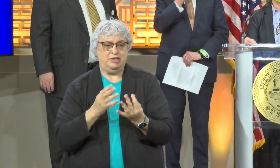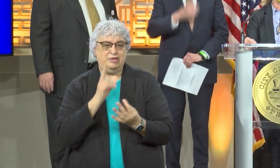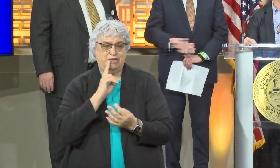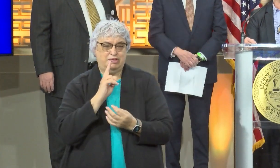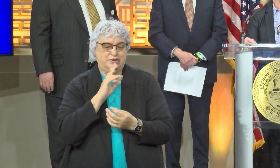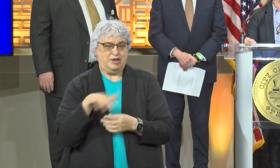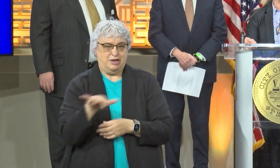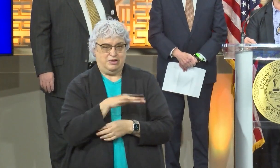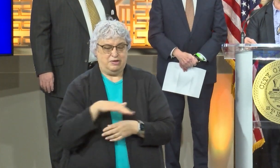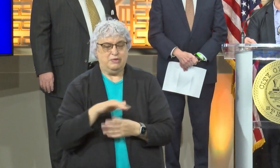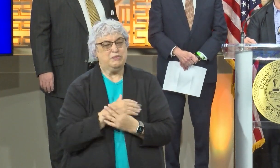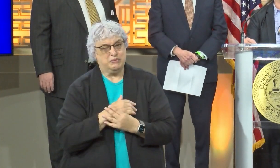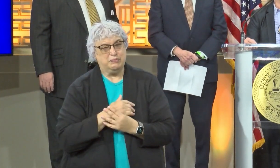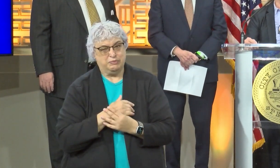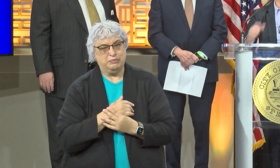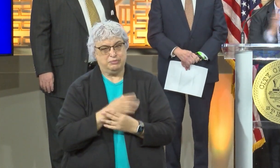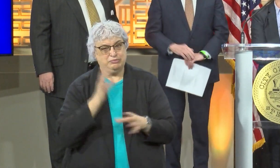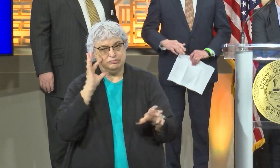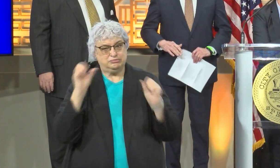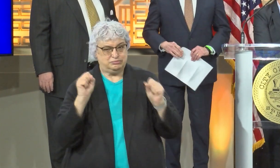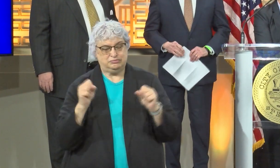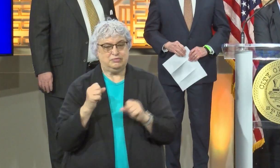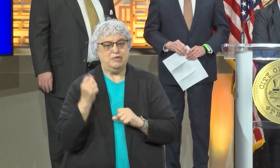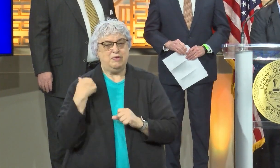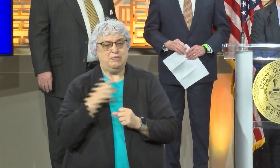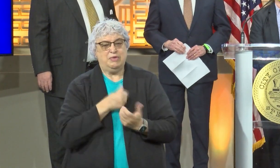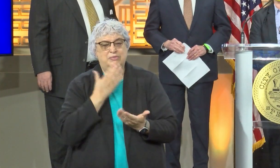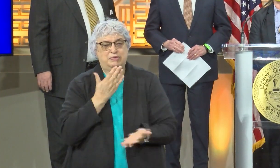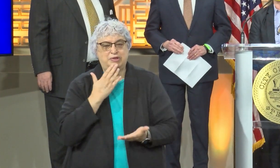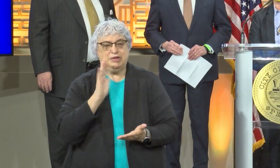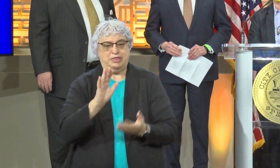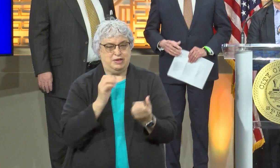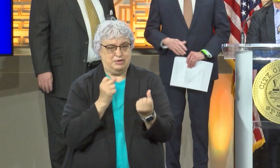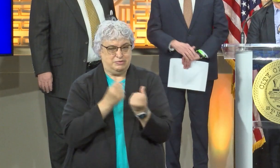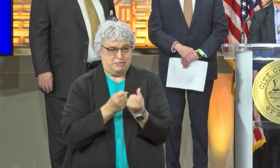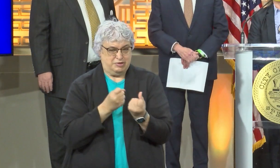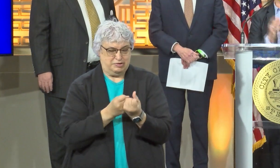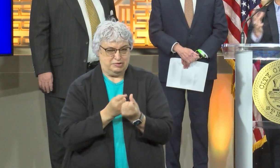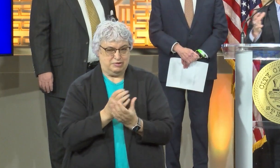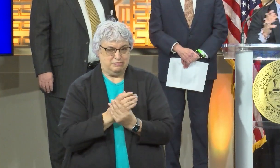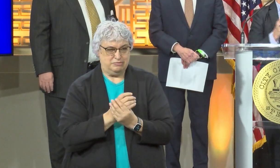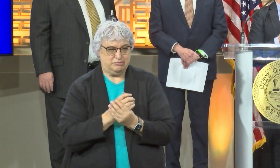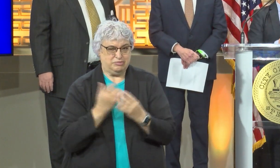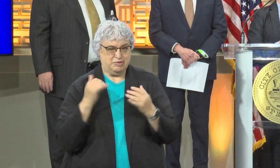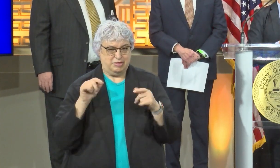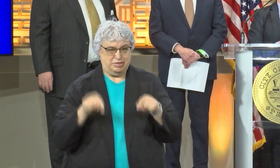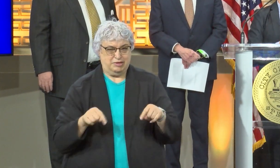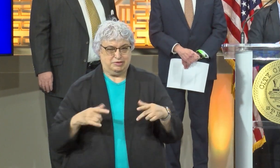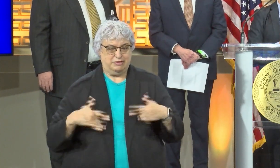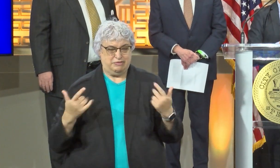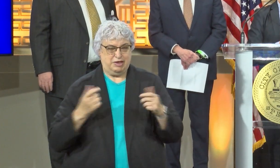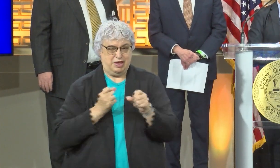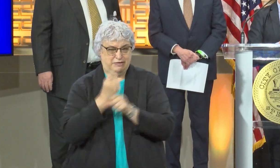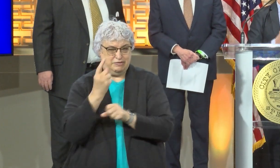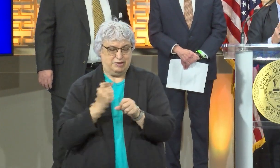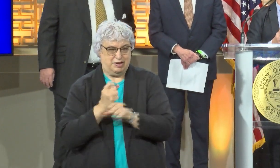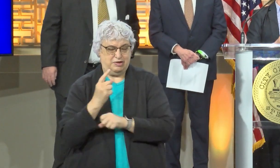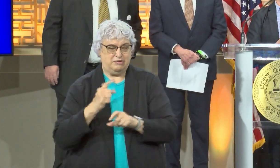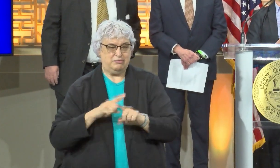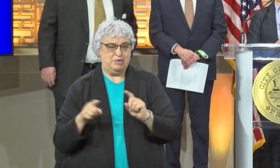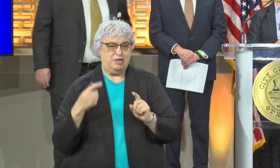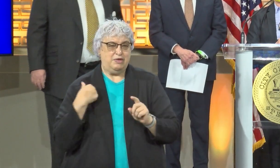area is nothing but remarkable. We so appreciate their sponsorship of this event every year, but